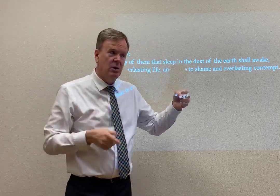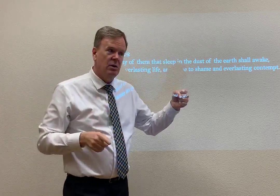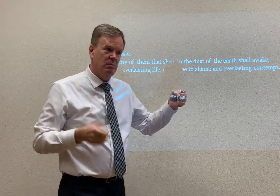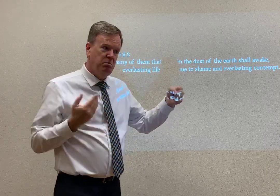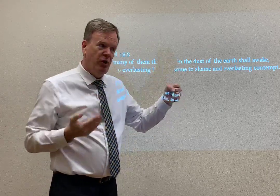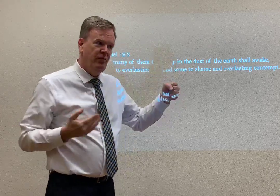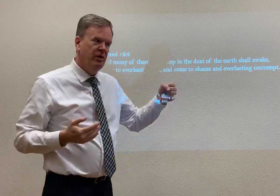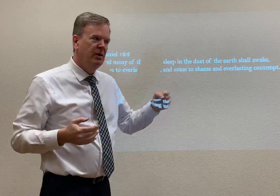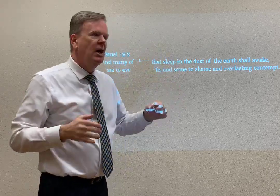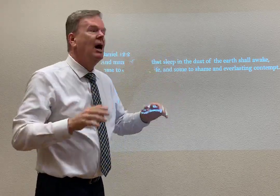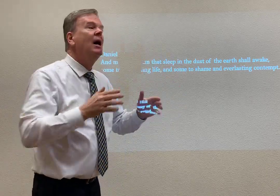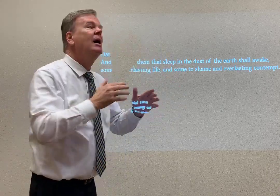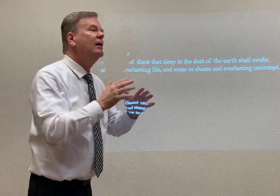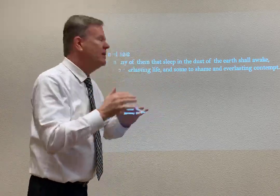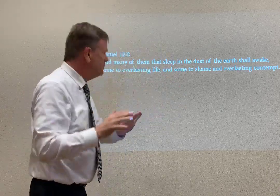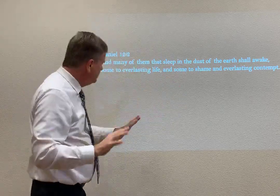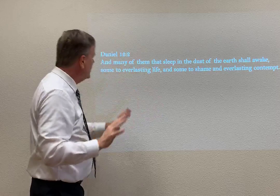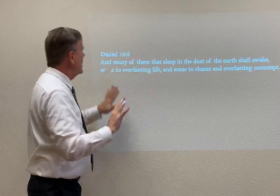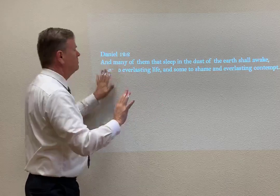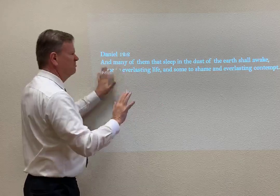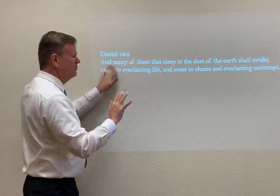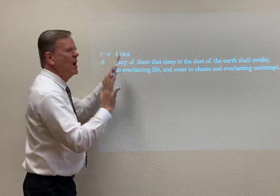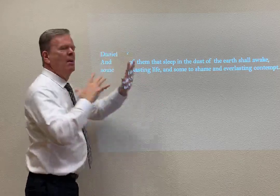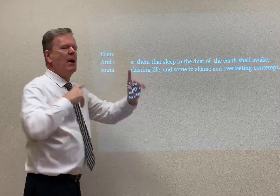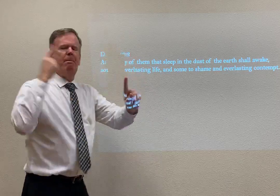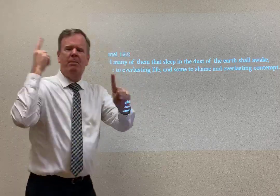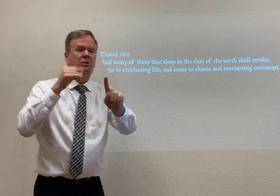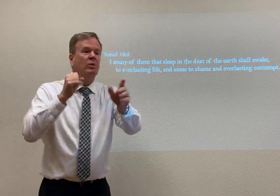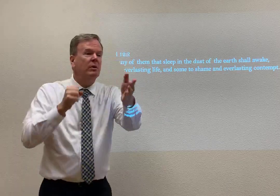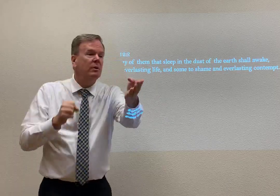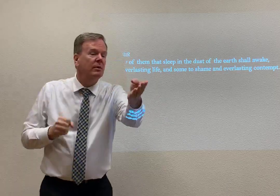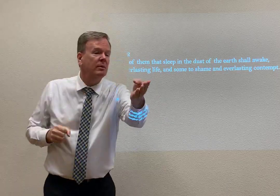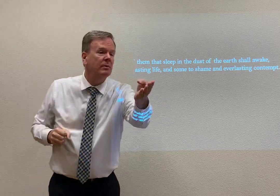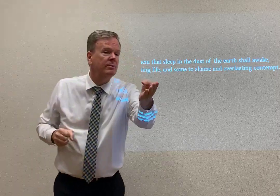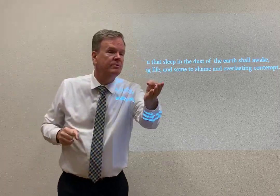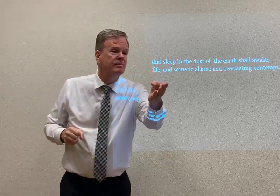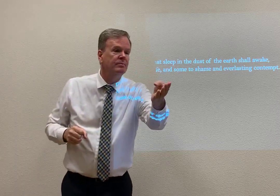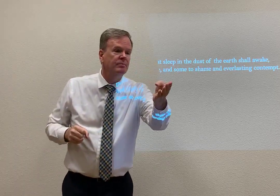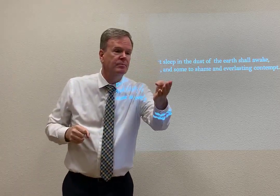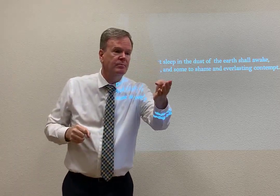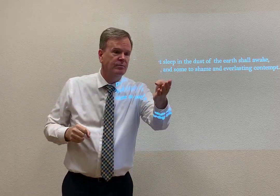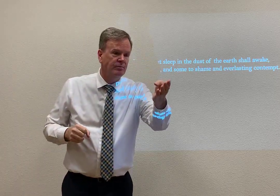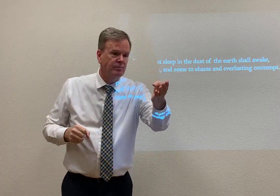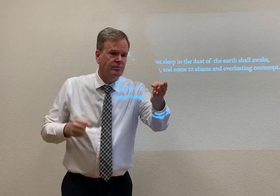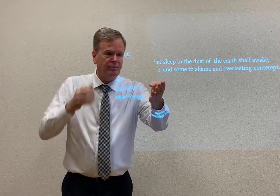But then, obviously, when Daniel came out of the den, the other ones that were fed into were eaten before they hit the ground.